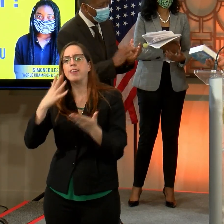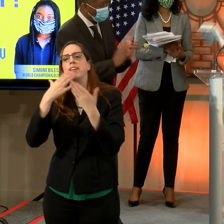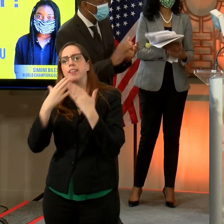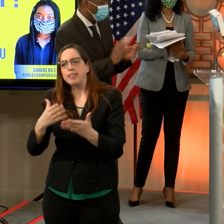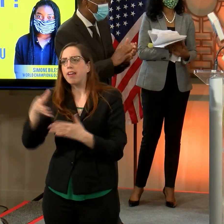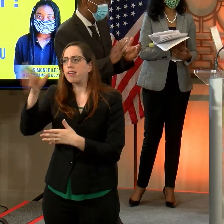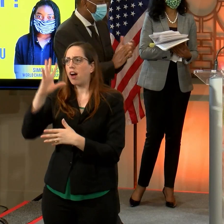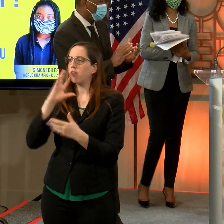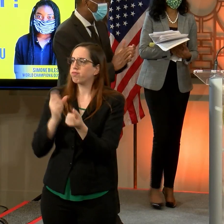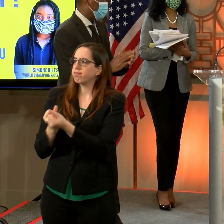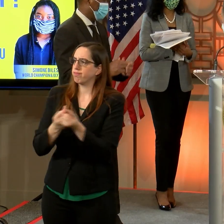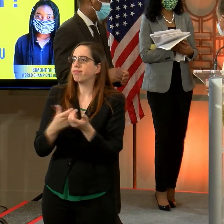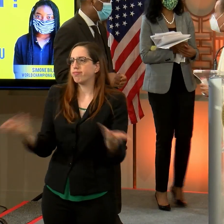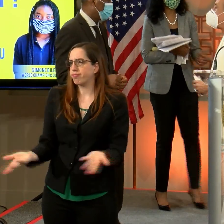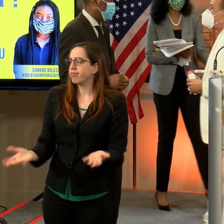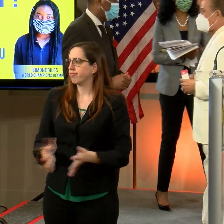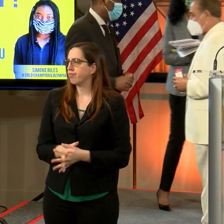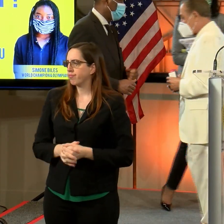Thank God for being here.